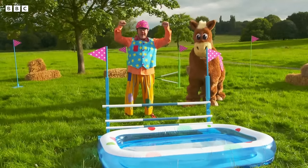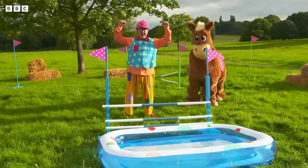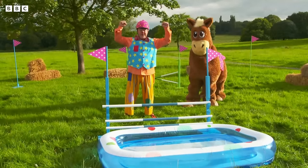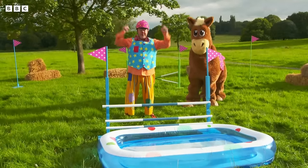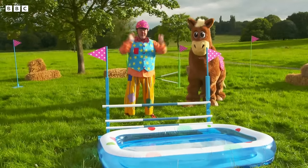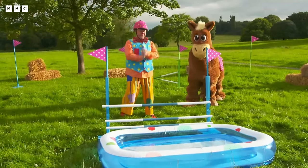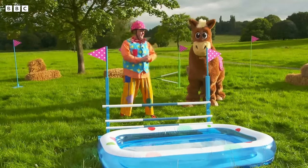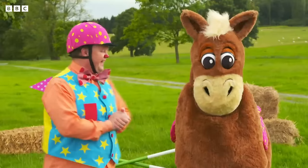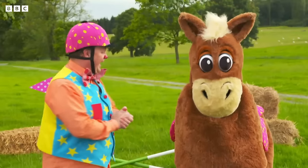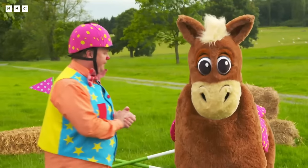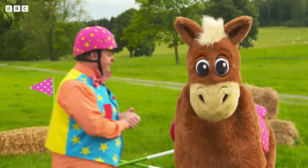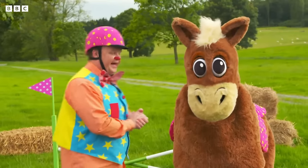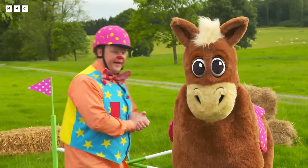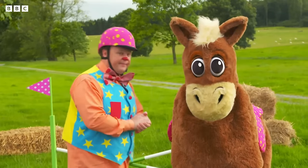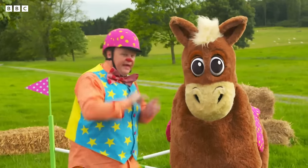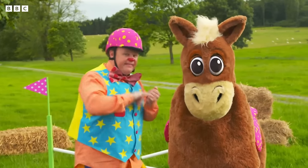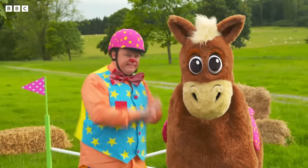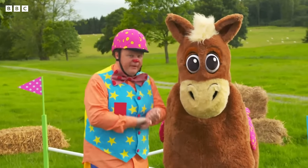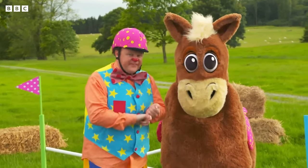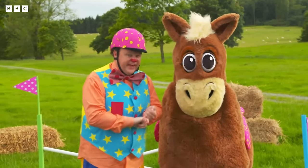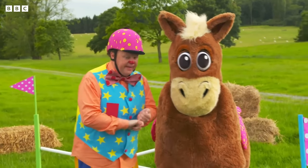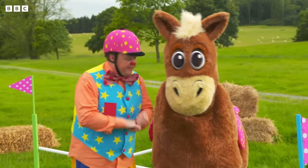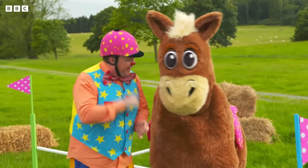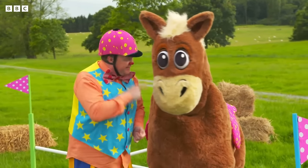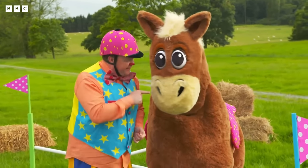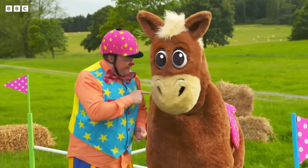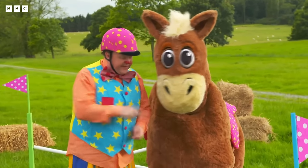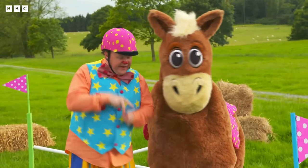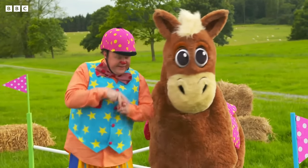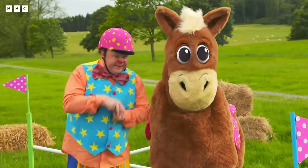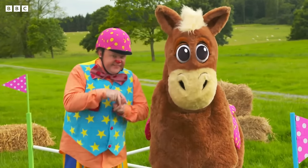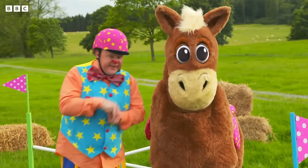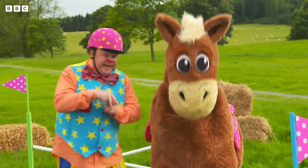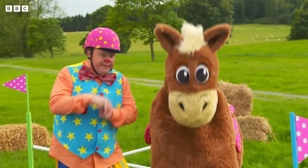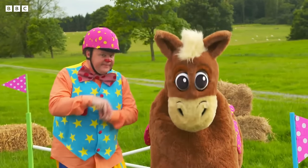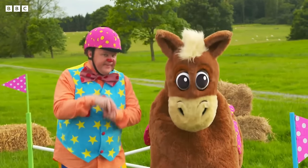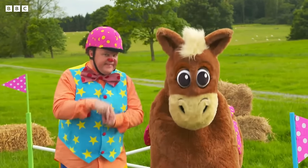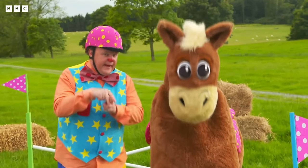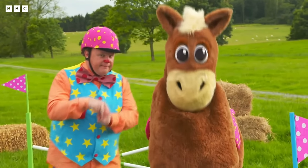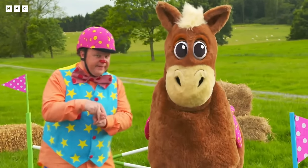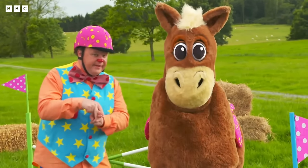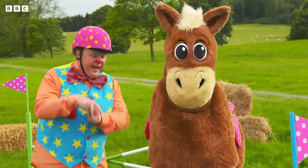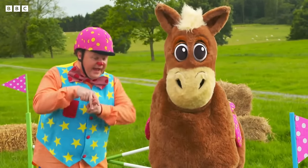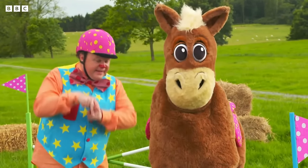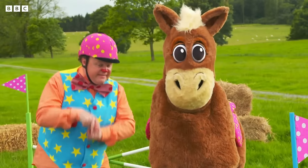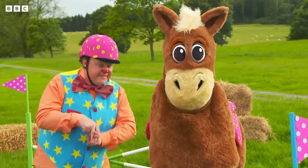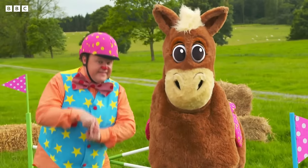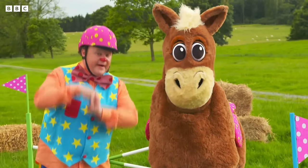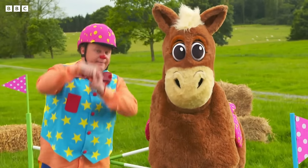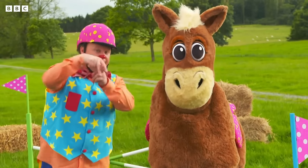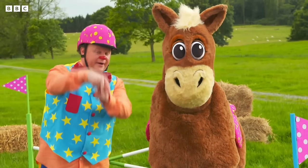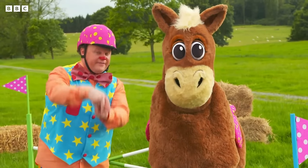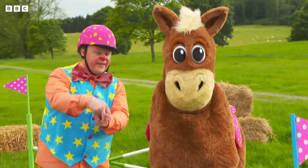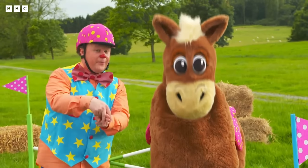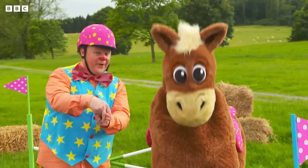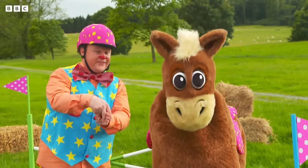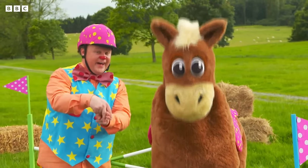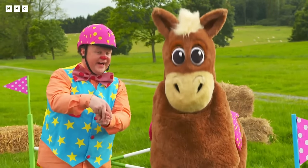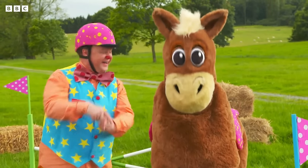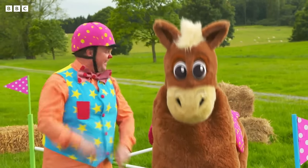Woohoo! Now, Spotty, you're going to run up to the jump and jump over the water.